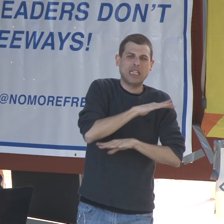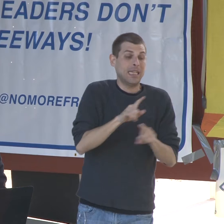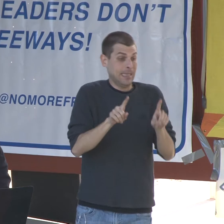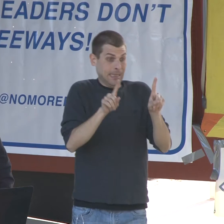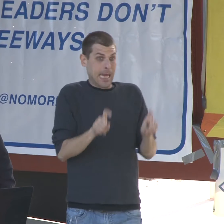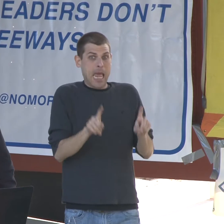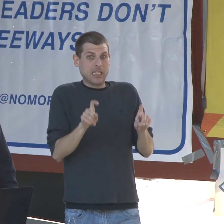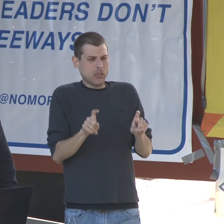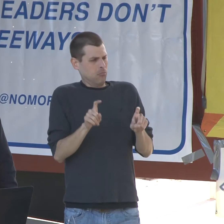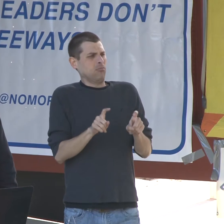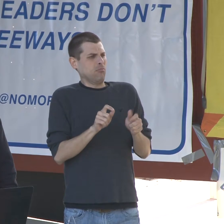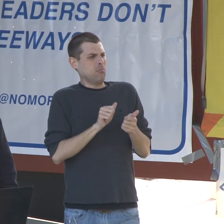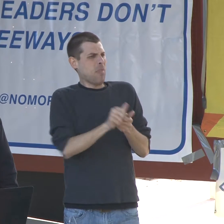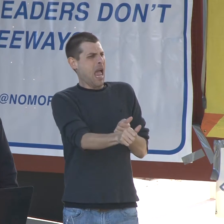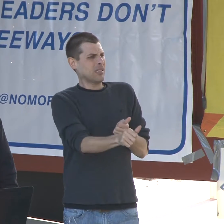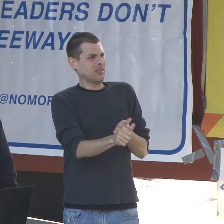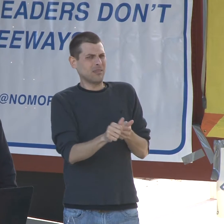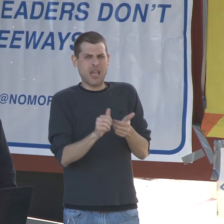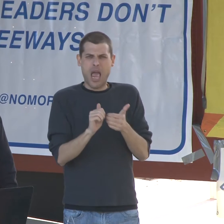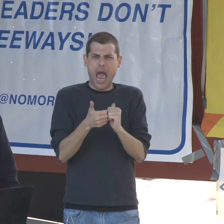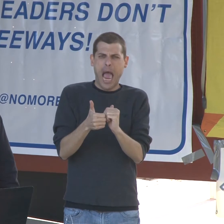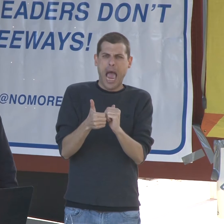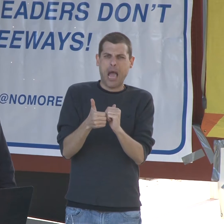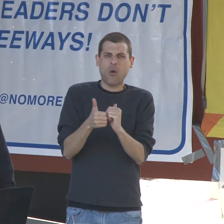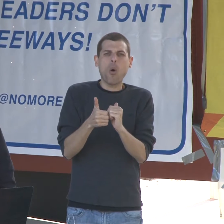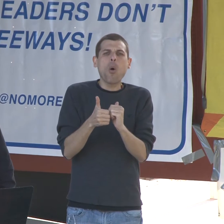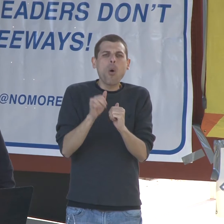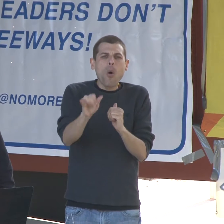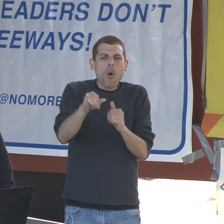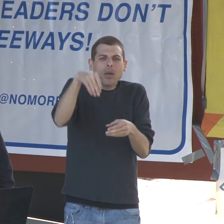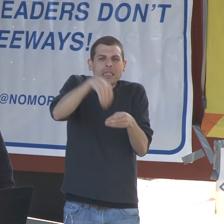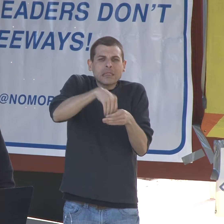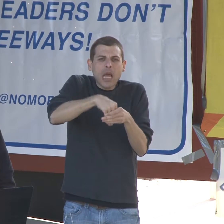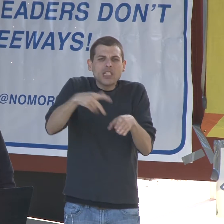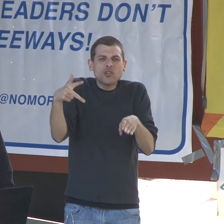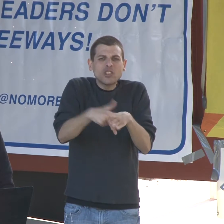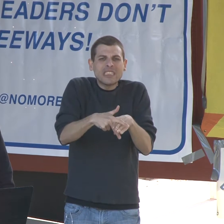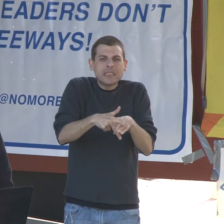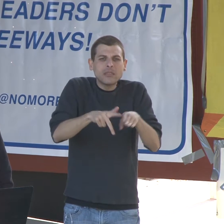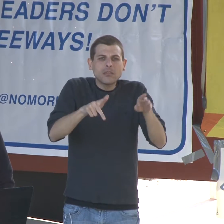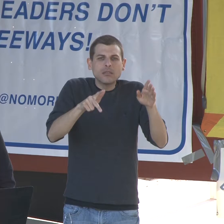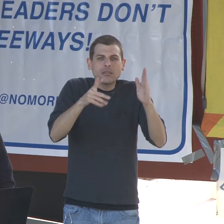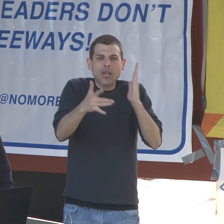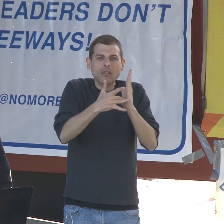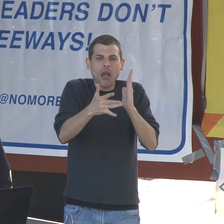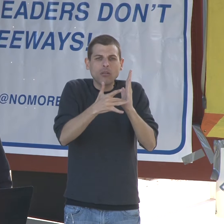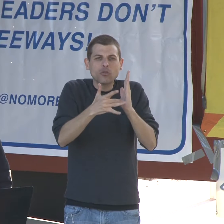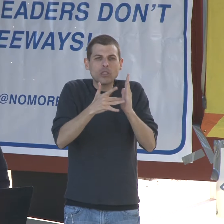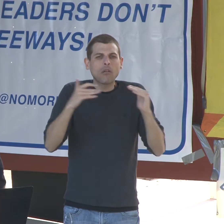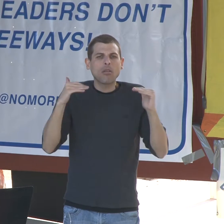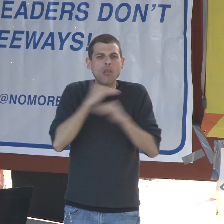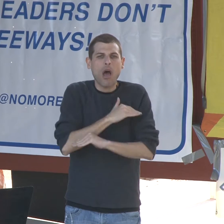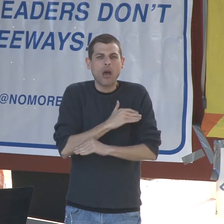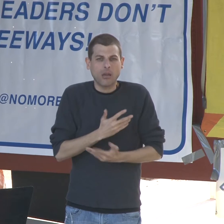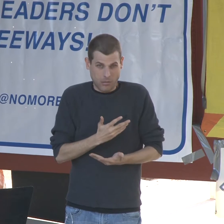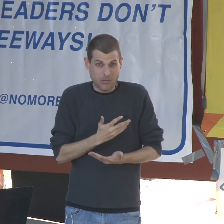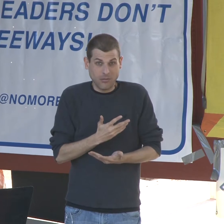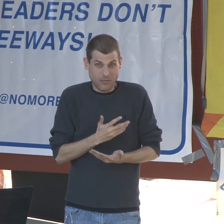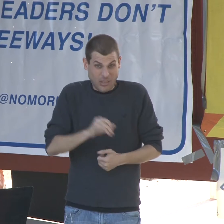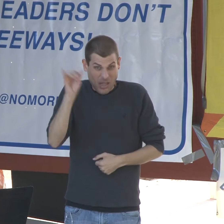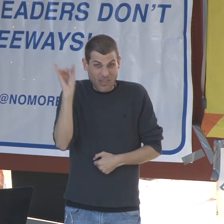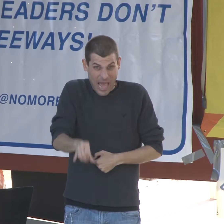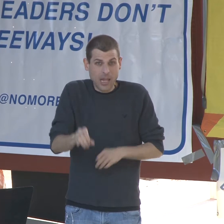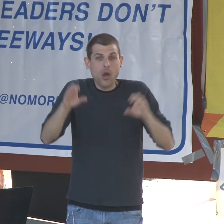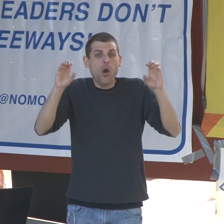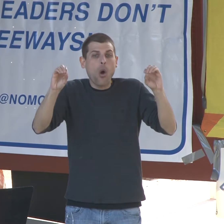law, anytime they were hooked up to a test, the car would recognize that and cheat on the test. And that is exactly